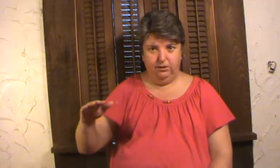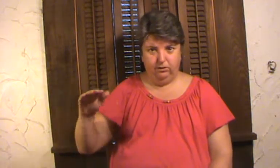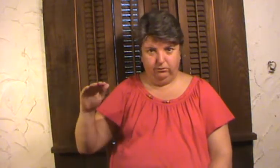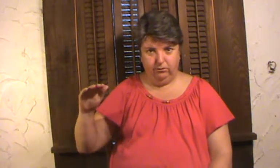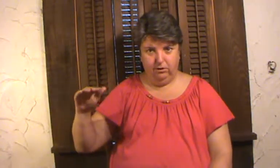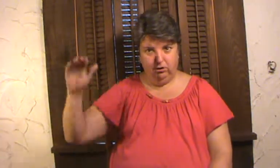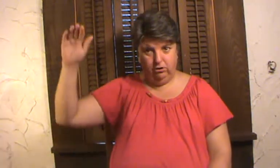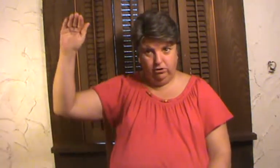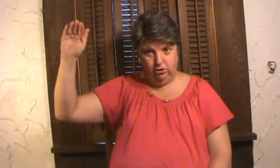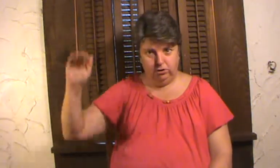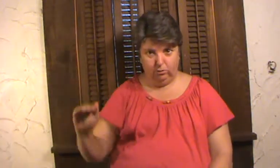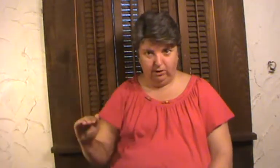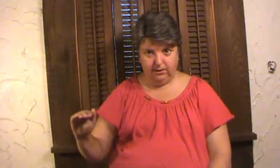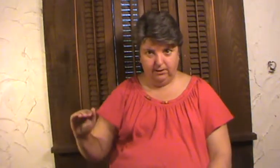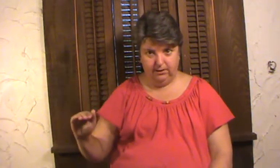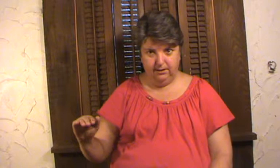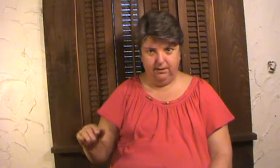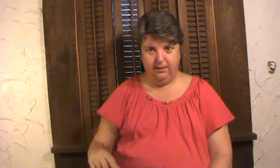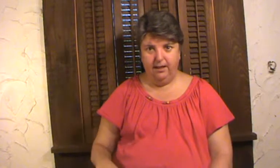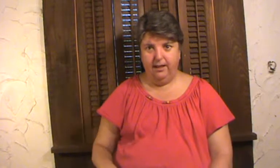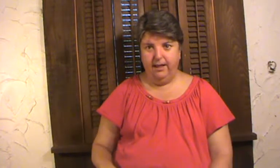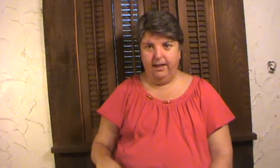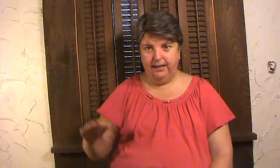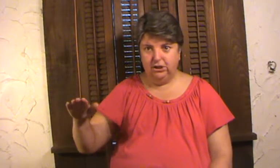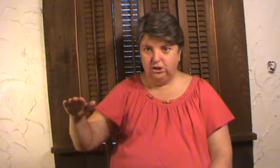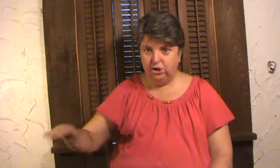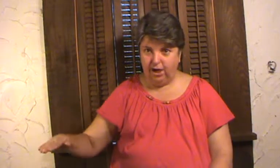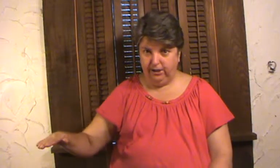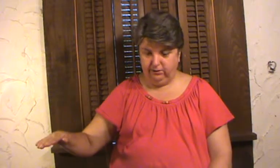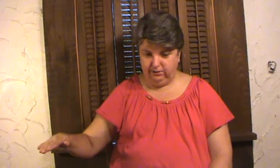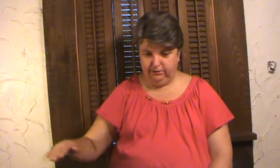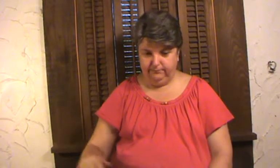So, short and child.